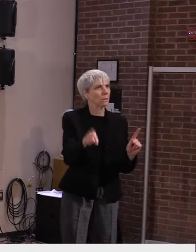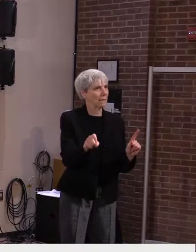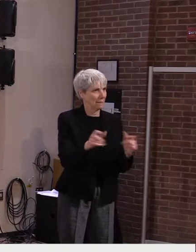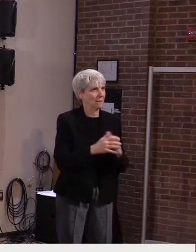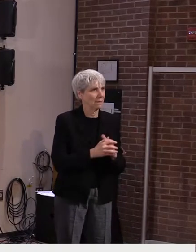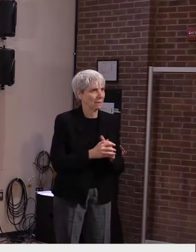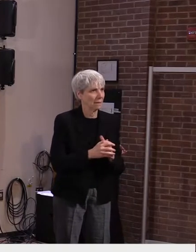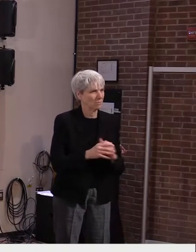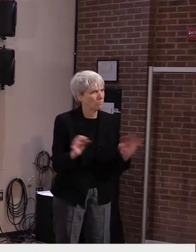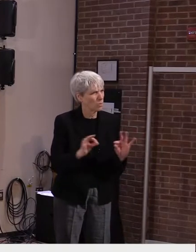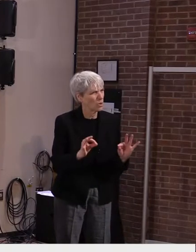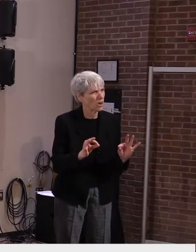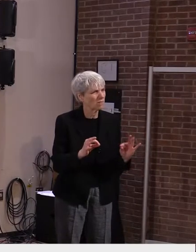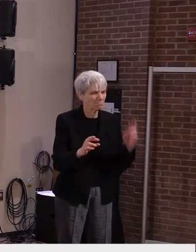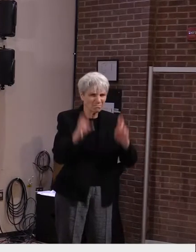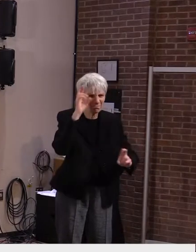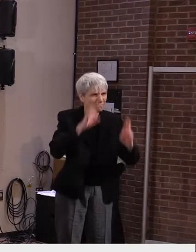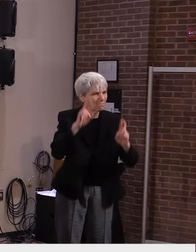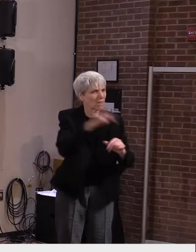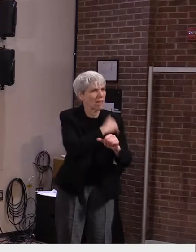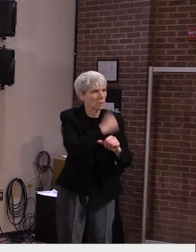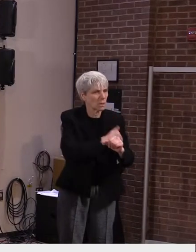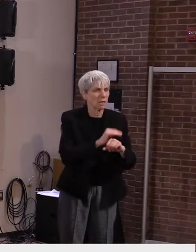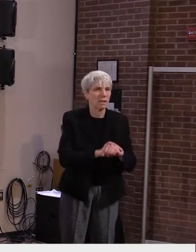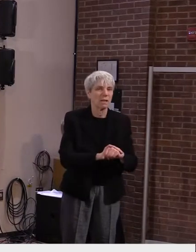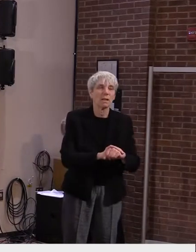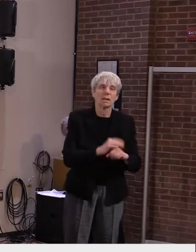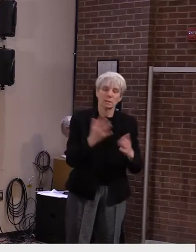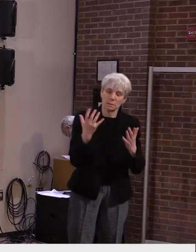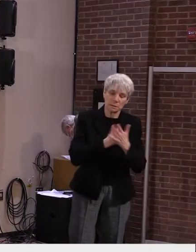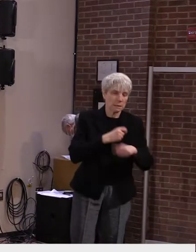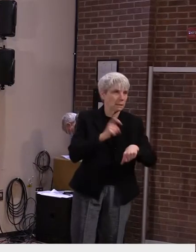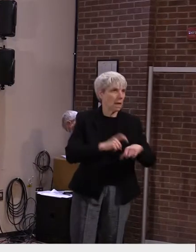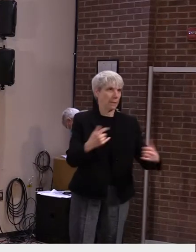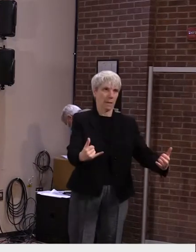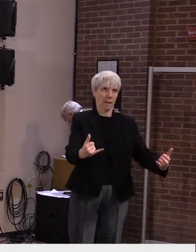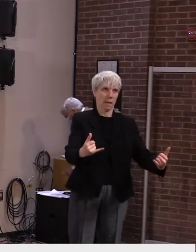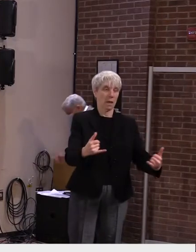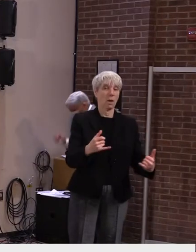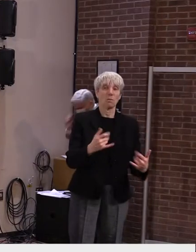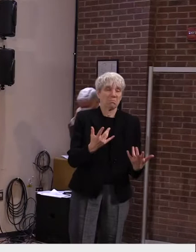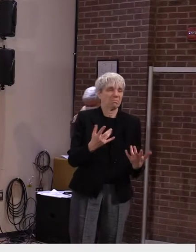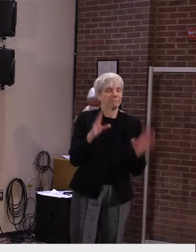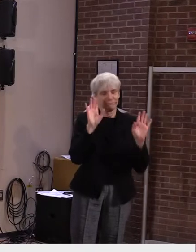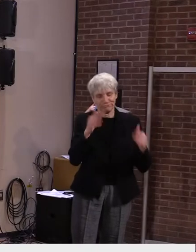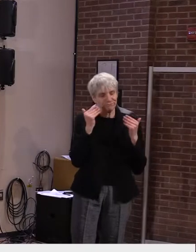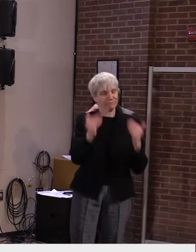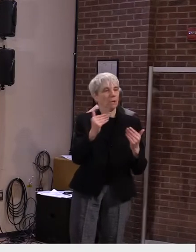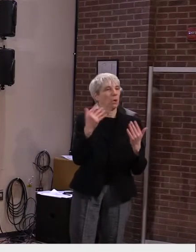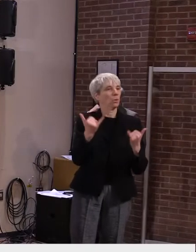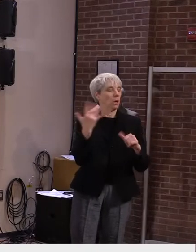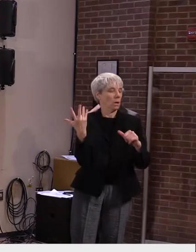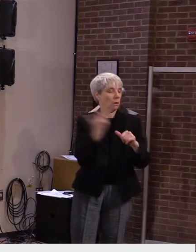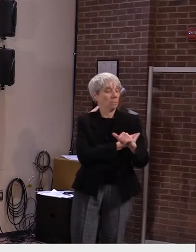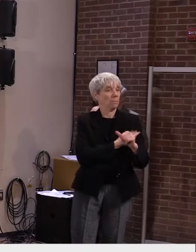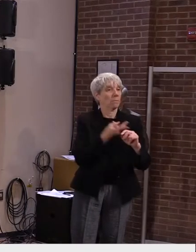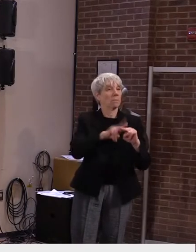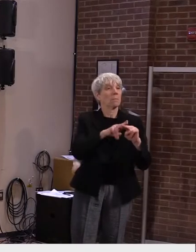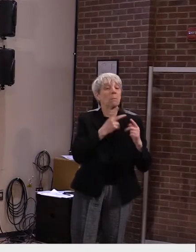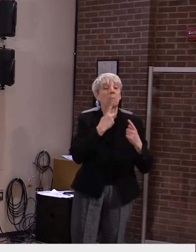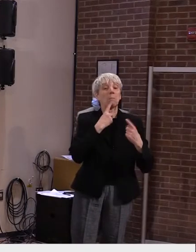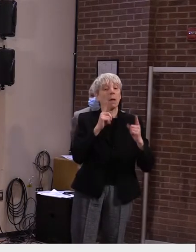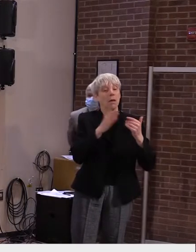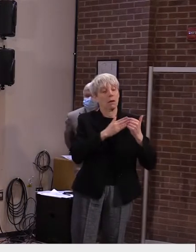Timing is everything, and it being fresh in your mind is everything. If you get that booster today, it will be fully effective